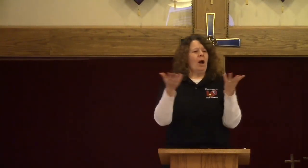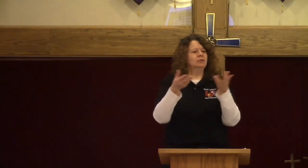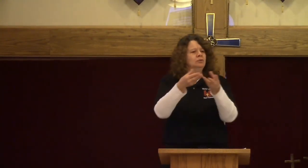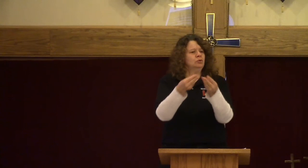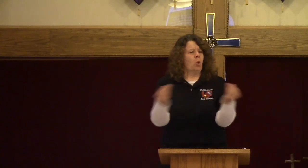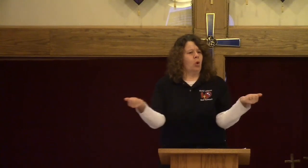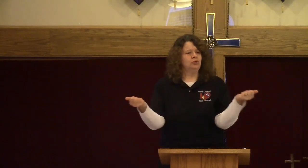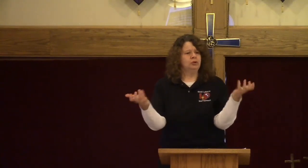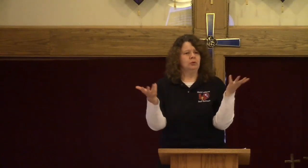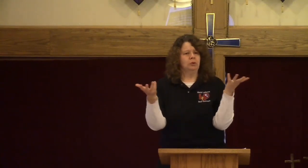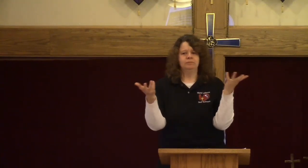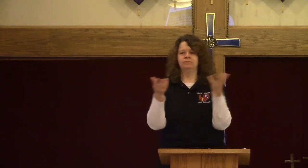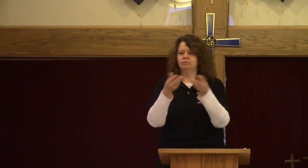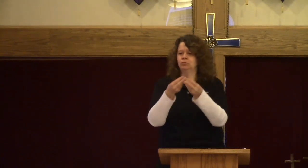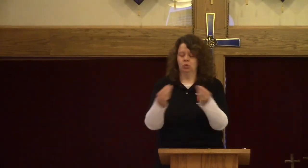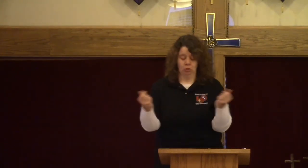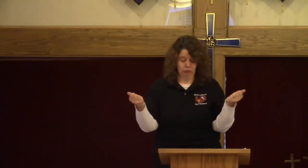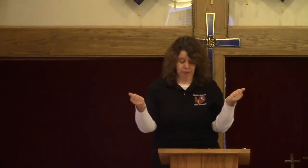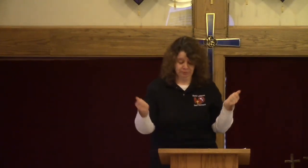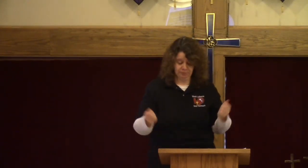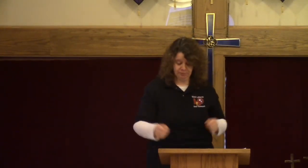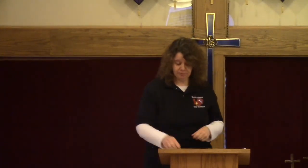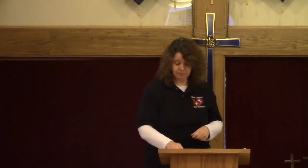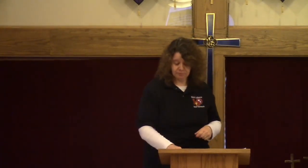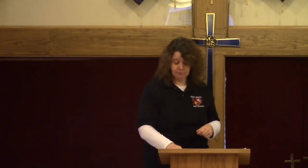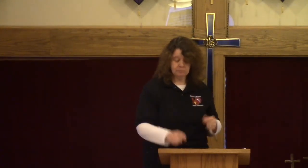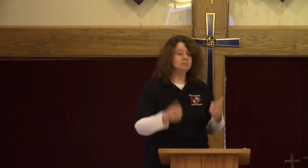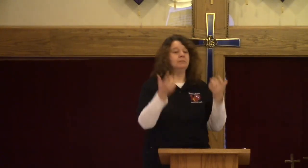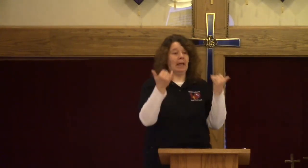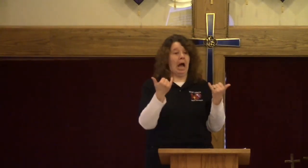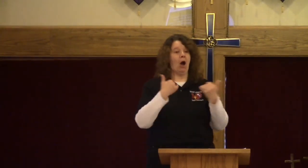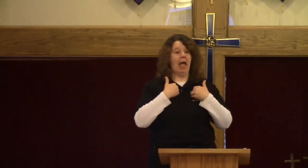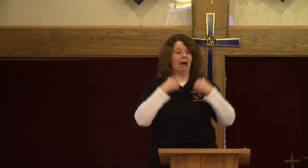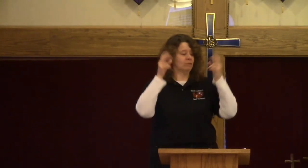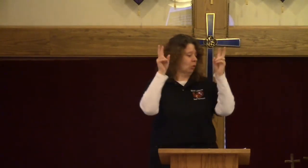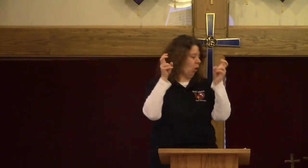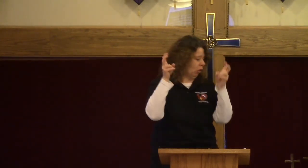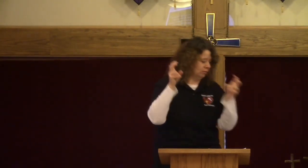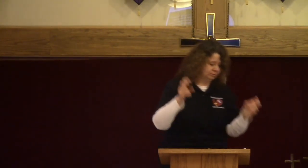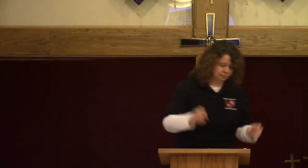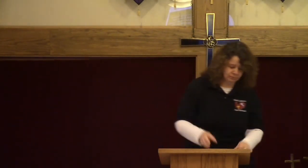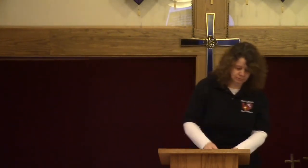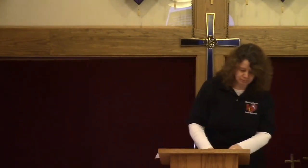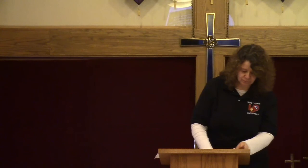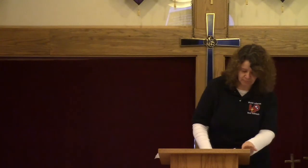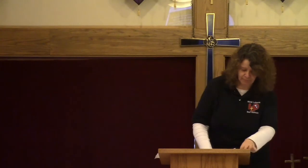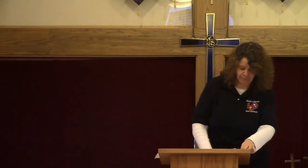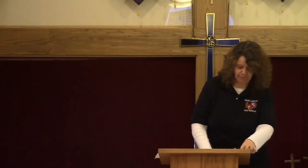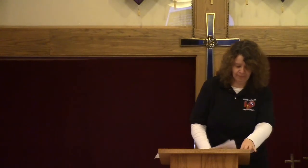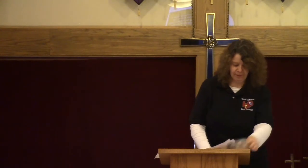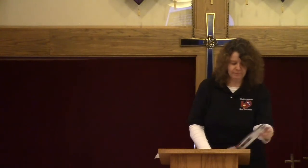So what are some of the solutions? What we're doing? Well, one thing, they actually have,